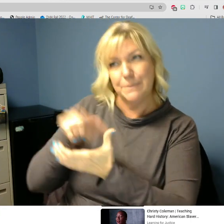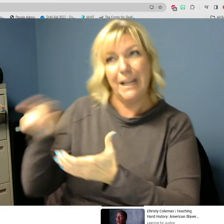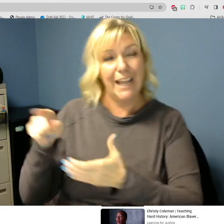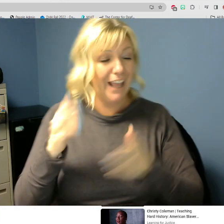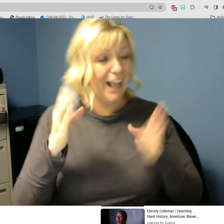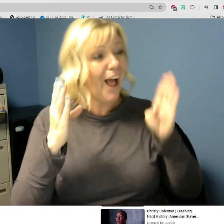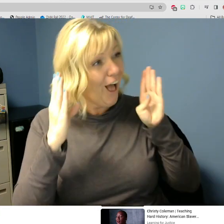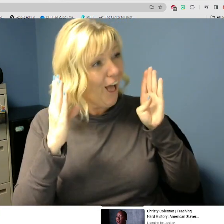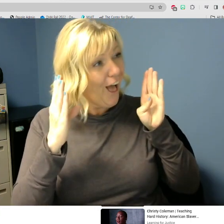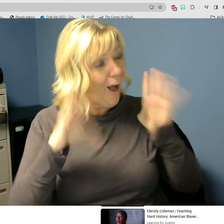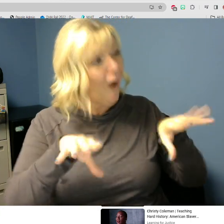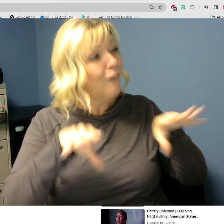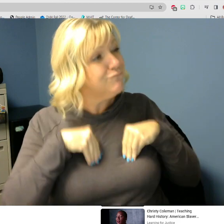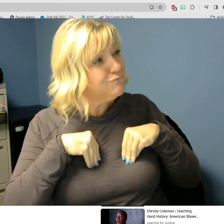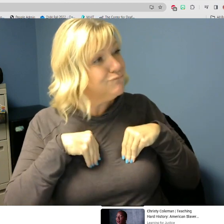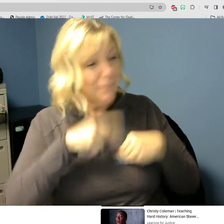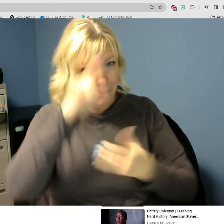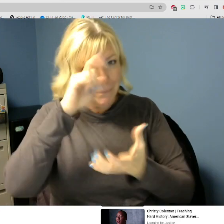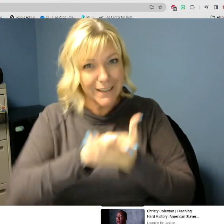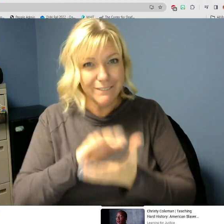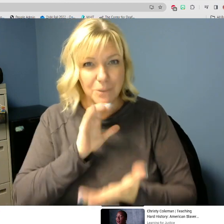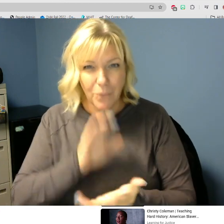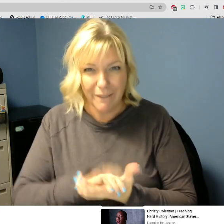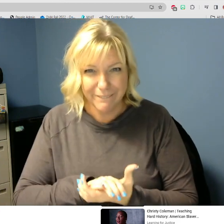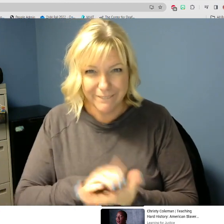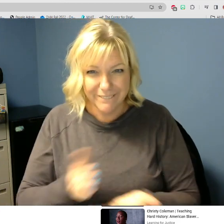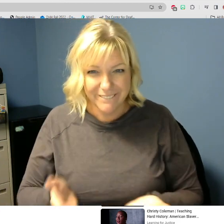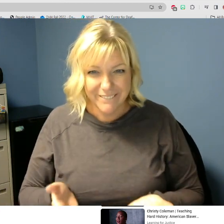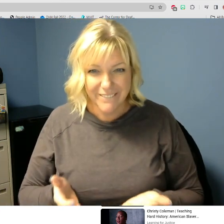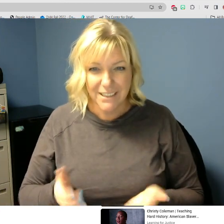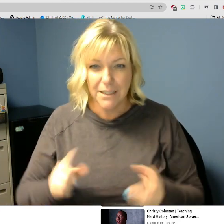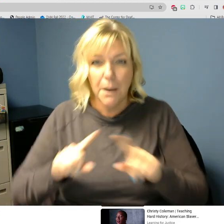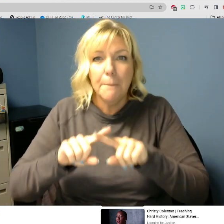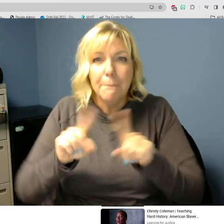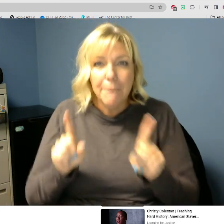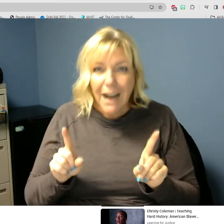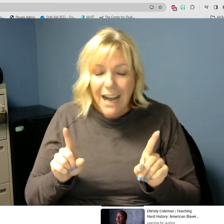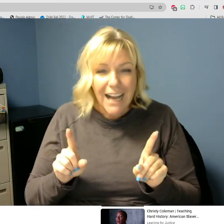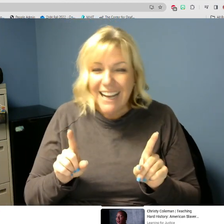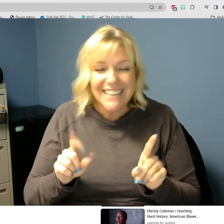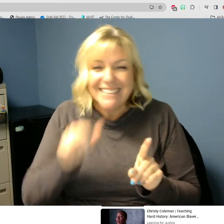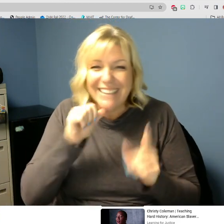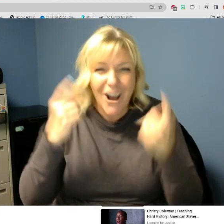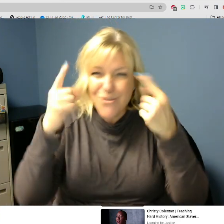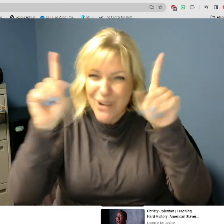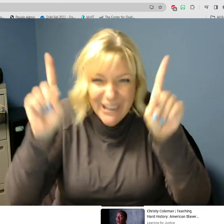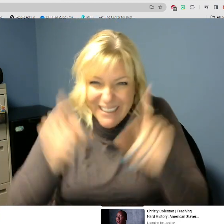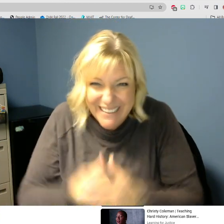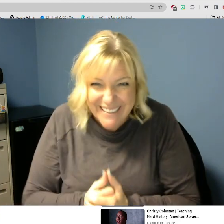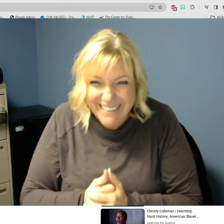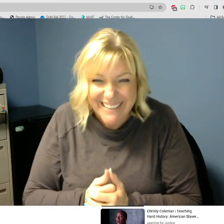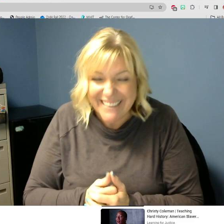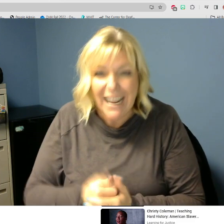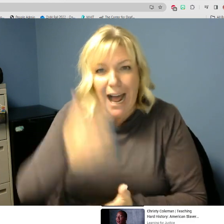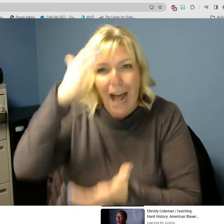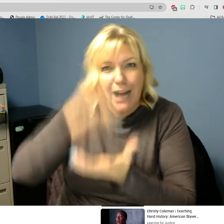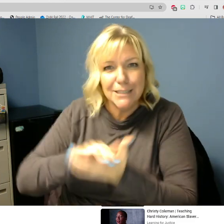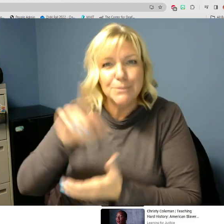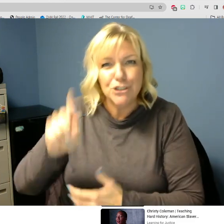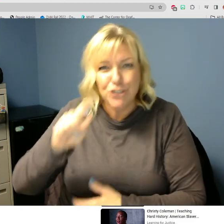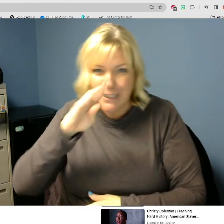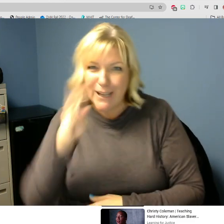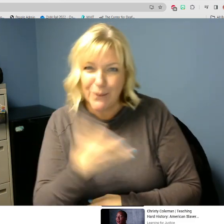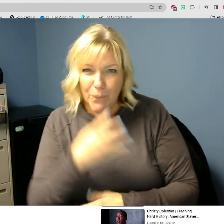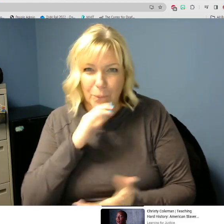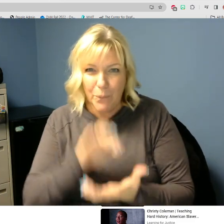you all can see how this one isn't going to work, is right, he shouldn't have listened to her. So her